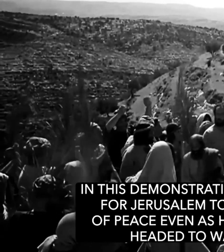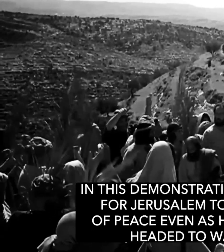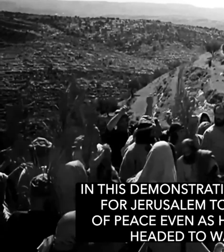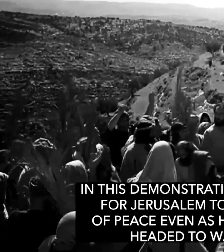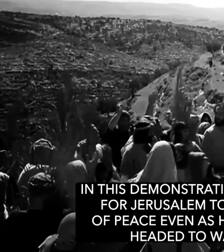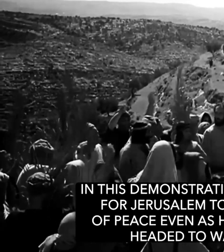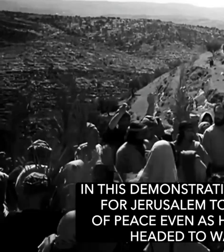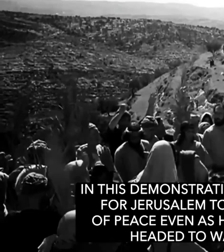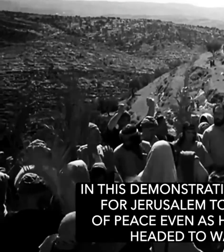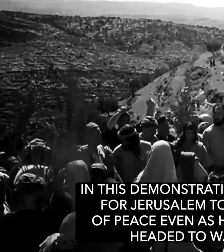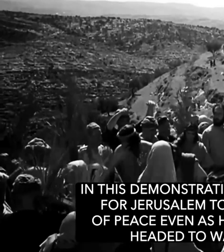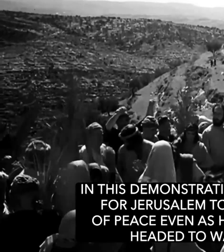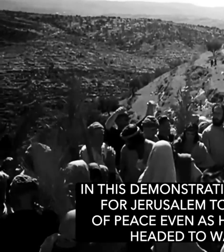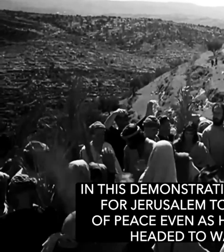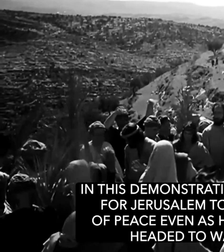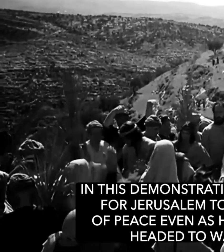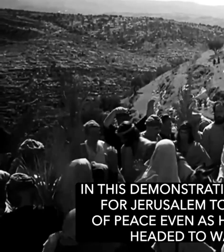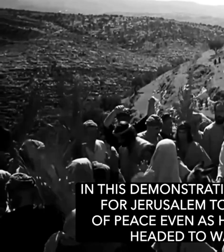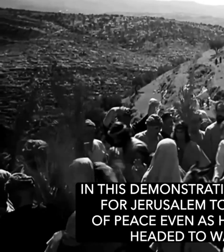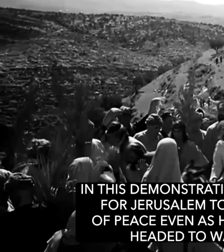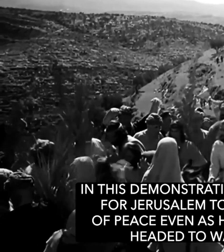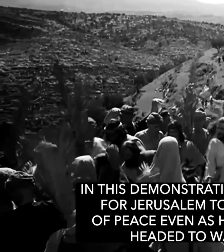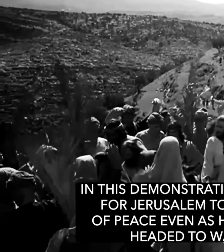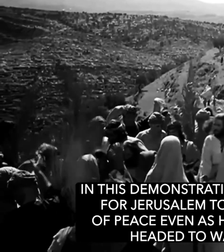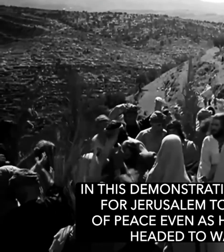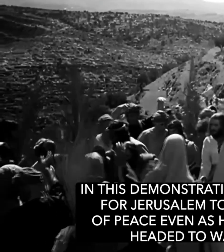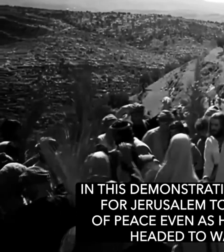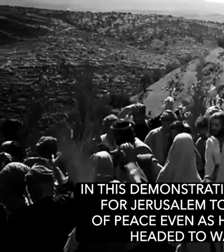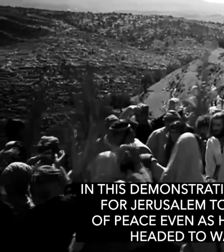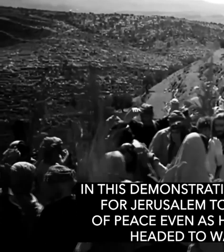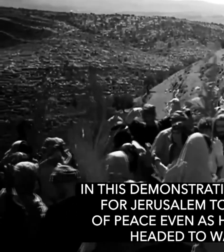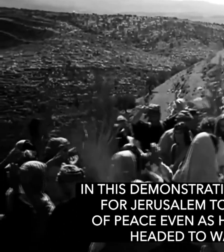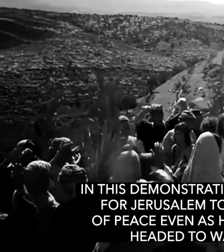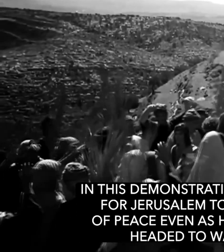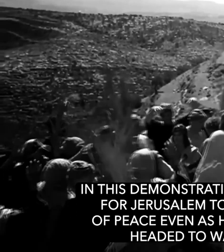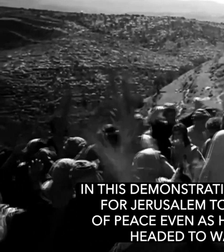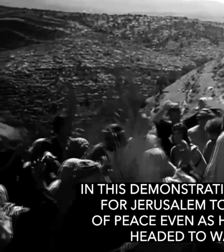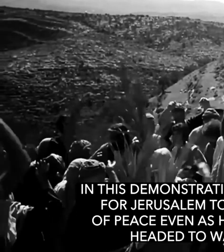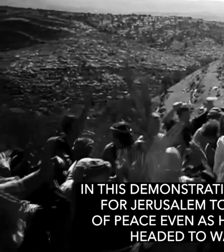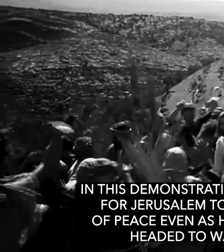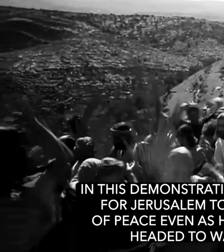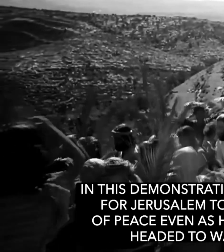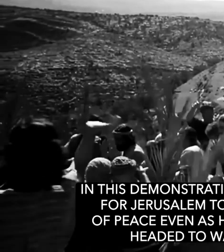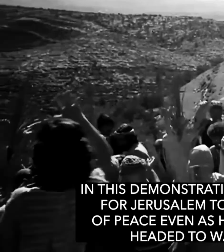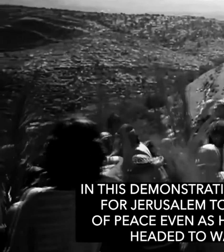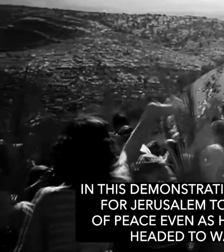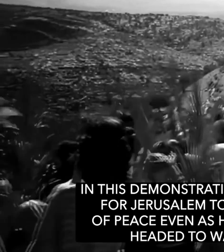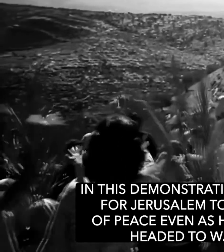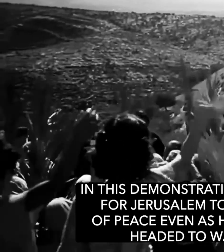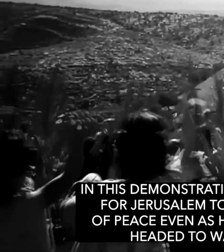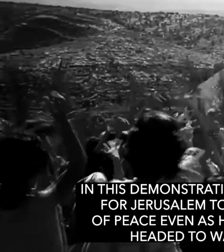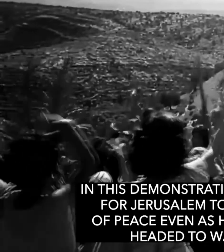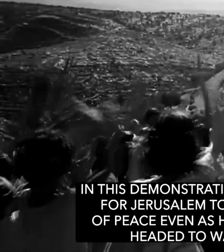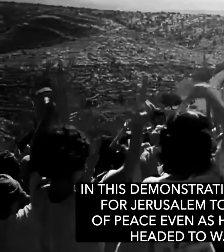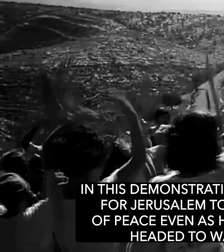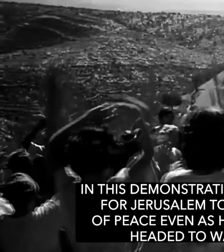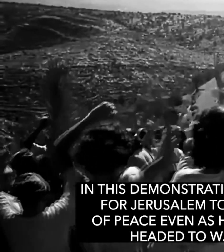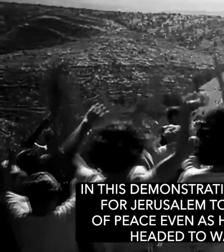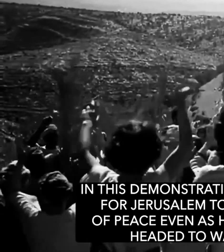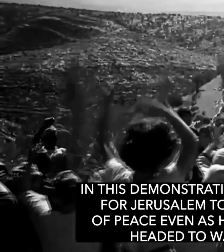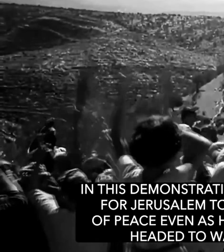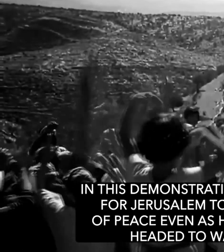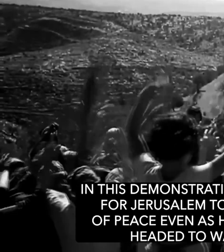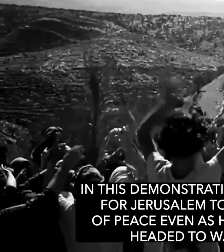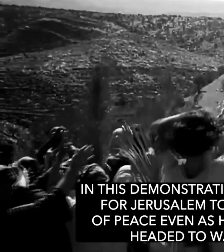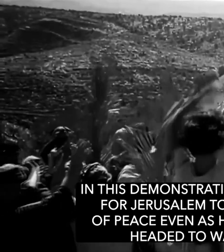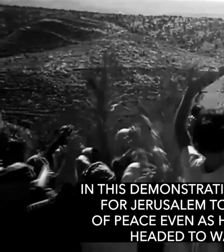this demonstration, he was appealing for Jerusalem to follow the path of peace, even as his generation was headed to war